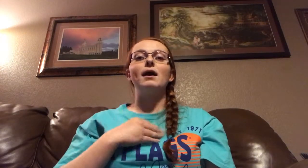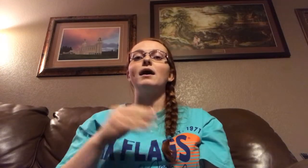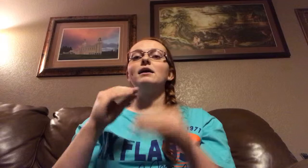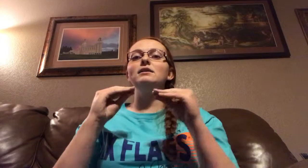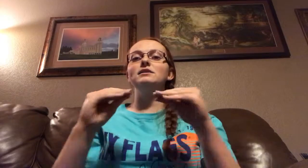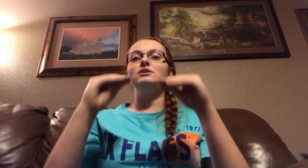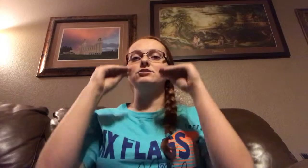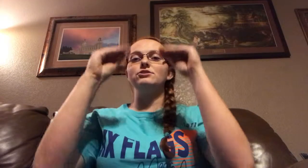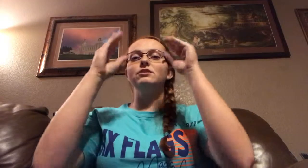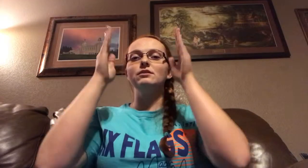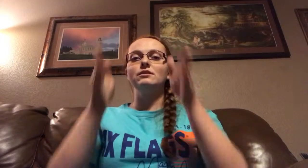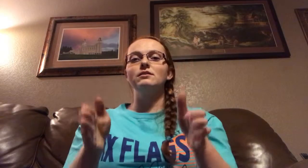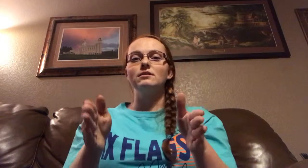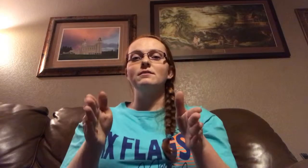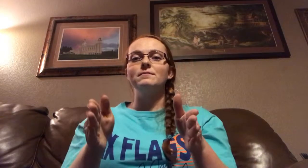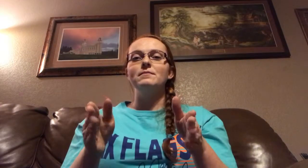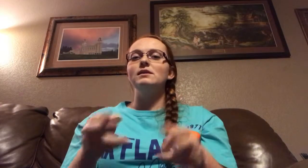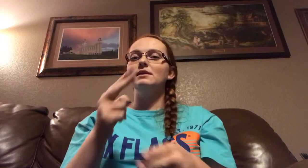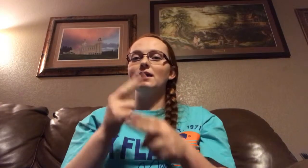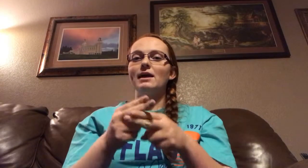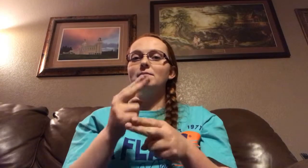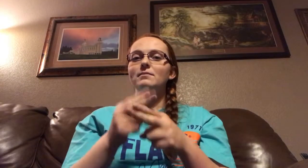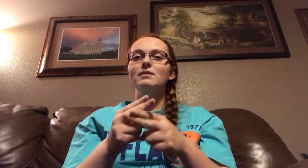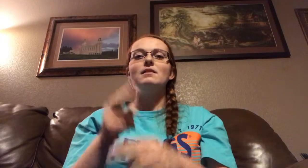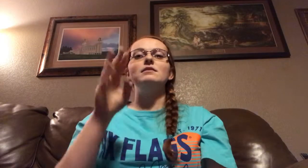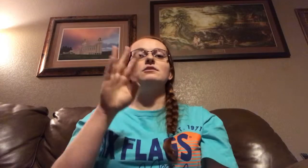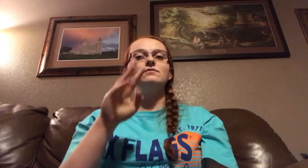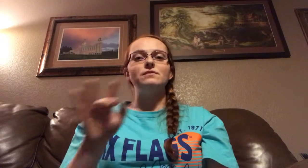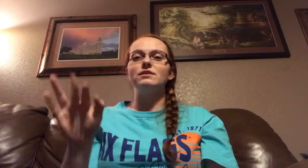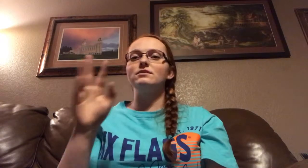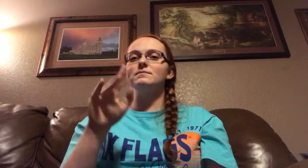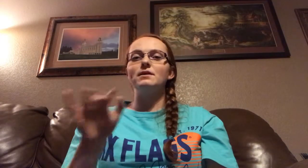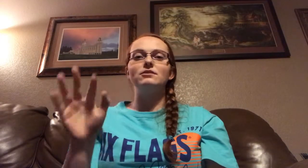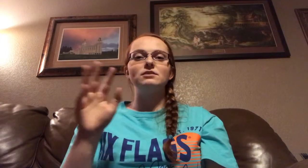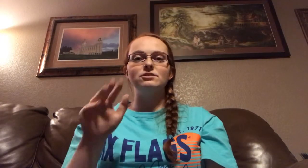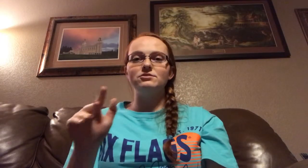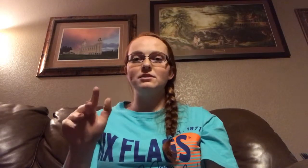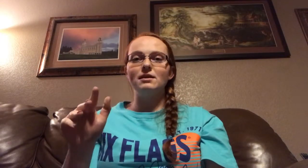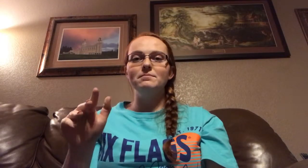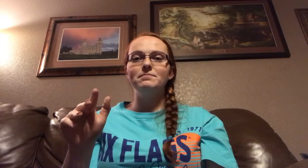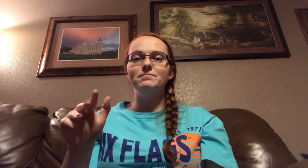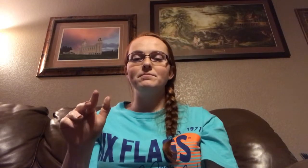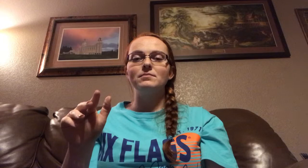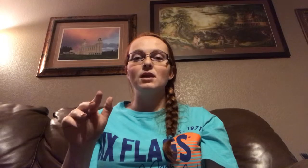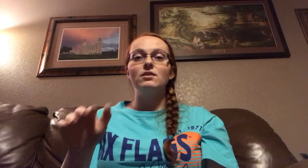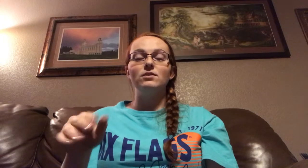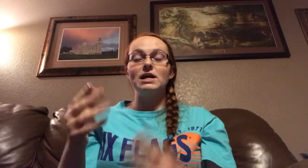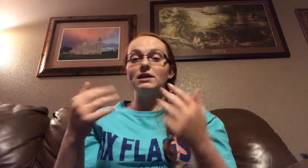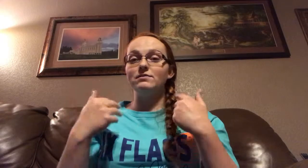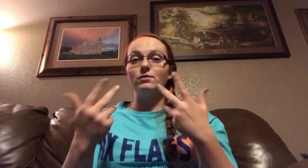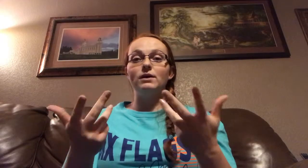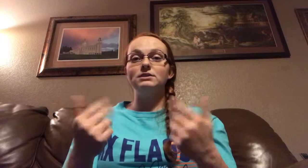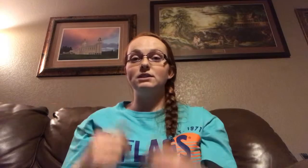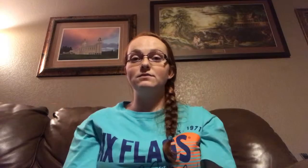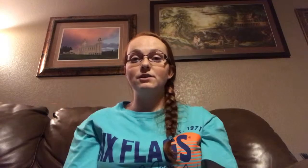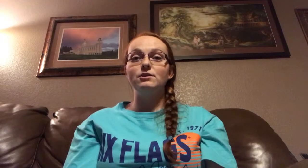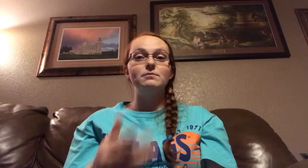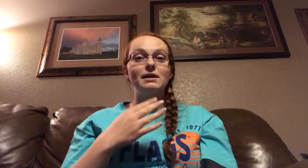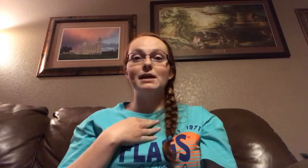my teacher name, and then you'd finger spell your teacher's name. And if you're watching this video, my name